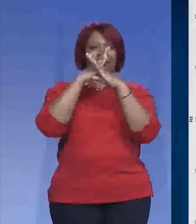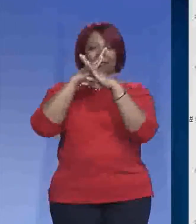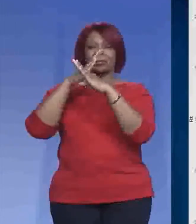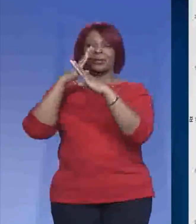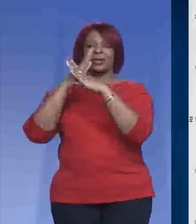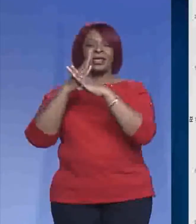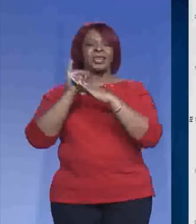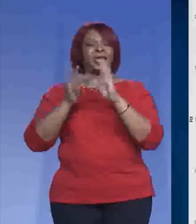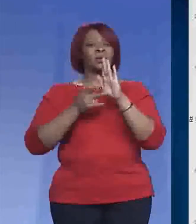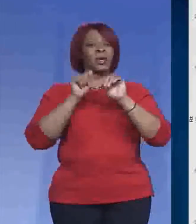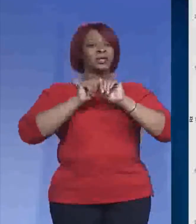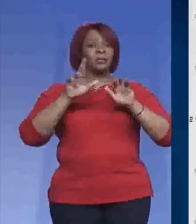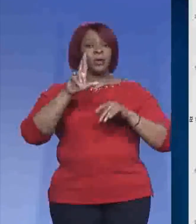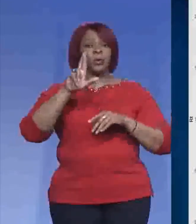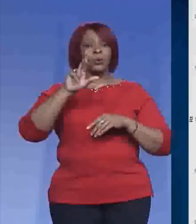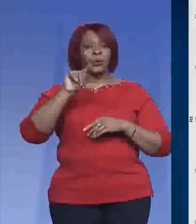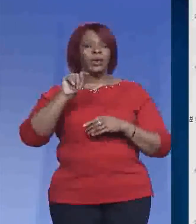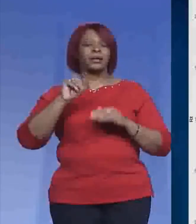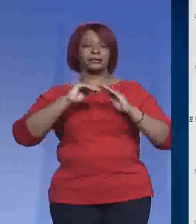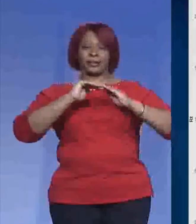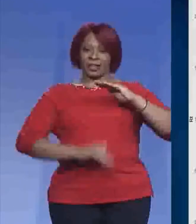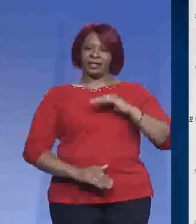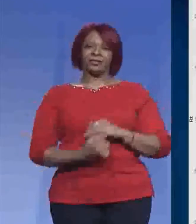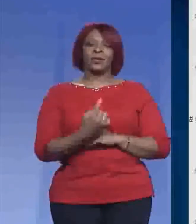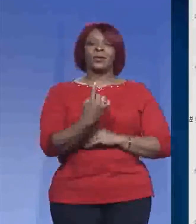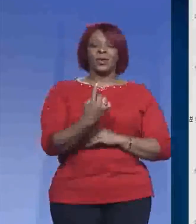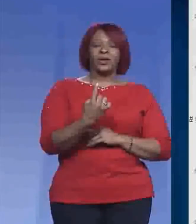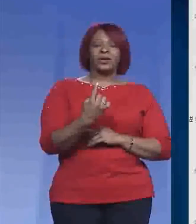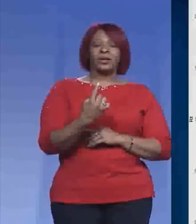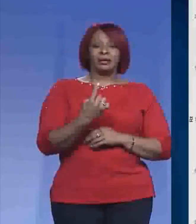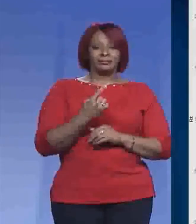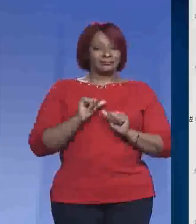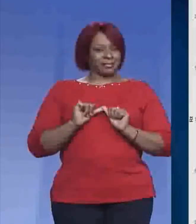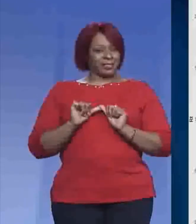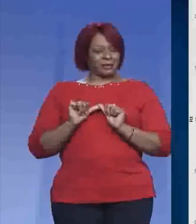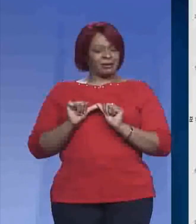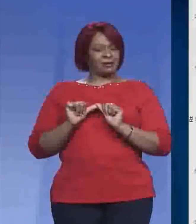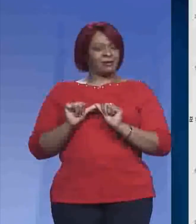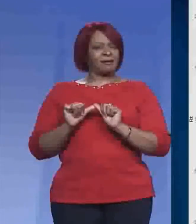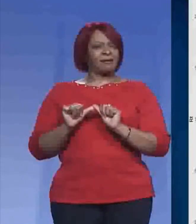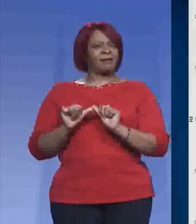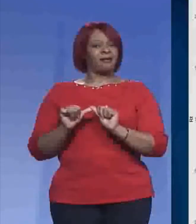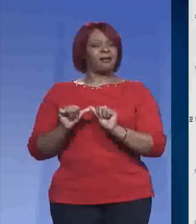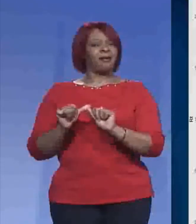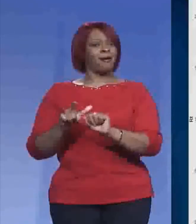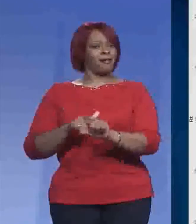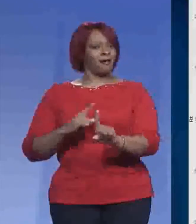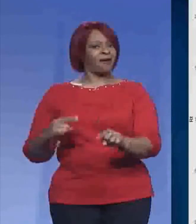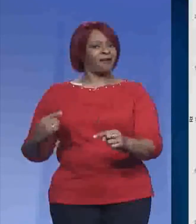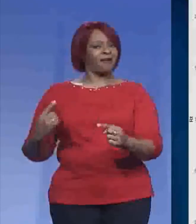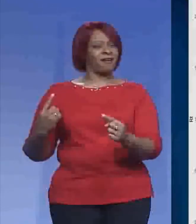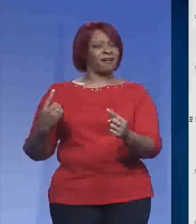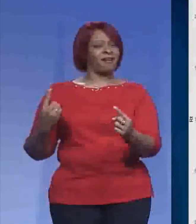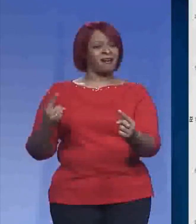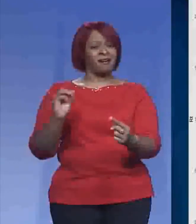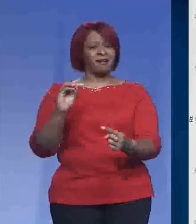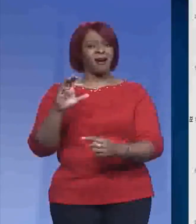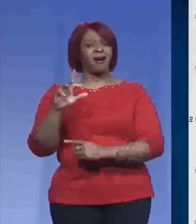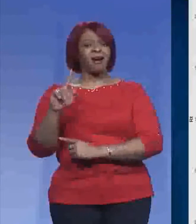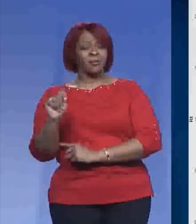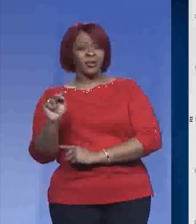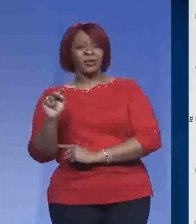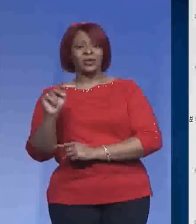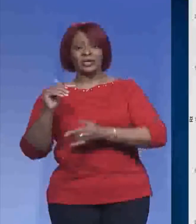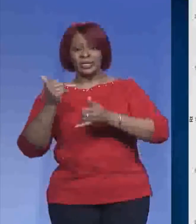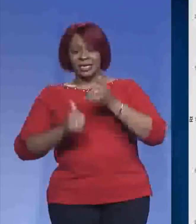or reproductive rate, dropped below 1. And we held it there for a long time, but then as we headed into October, at the end